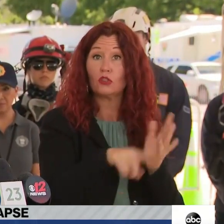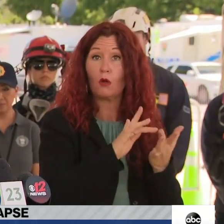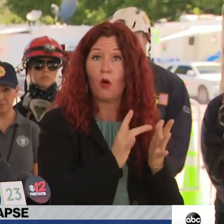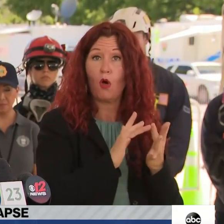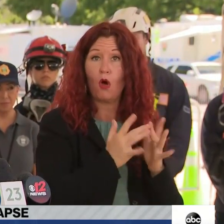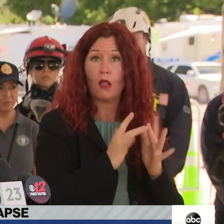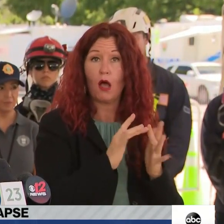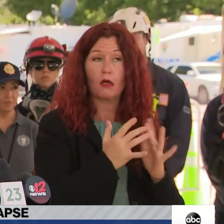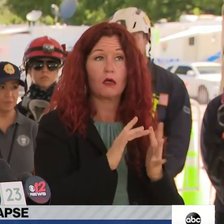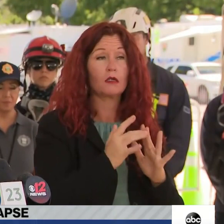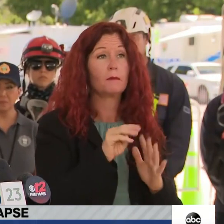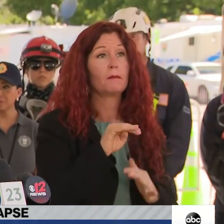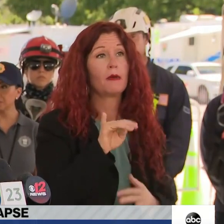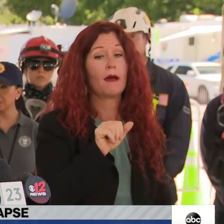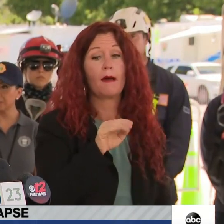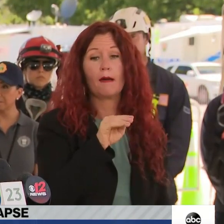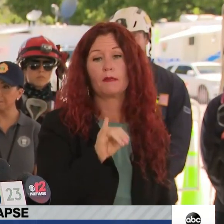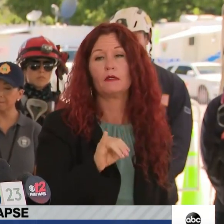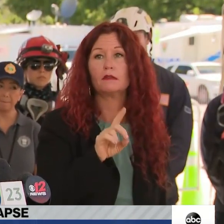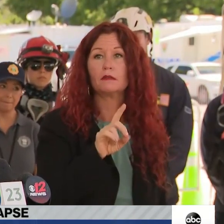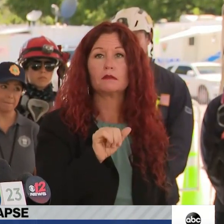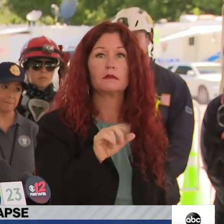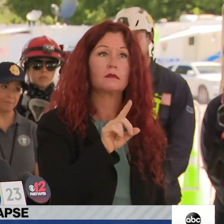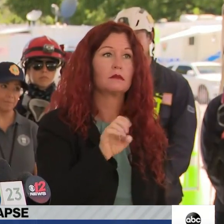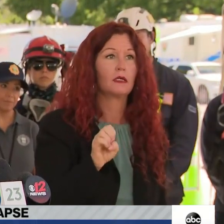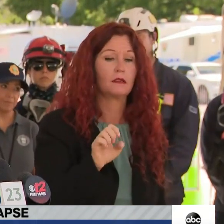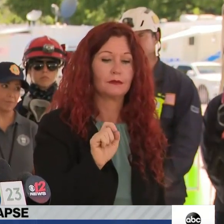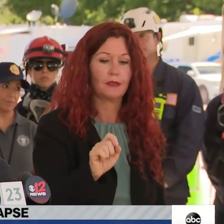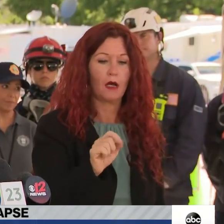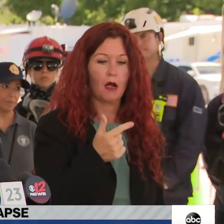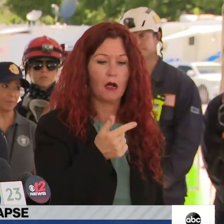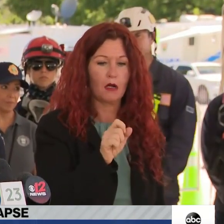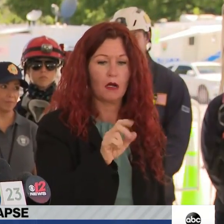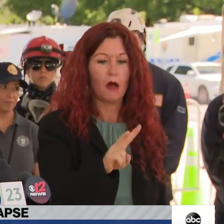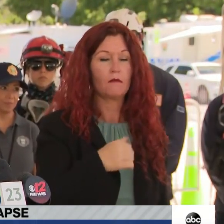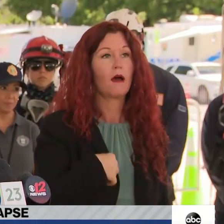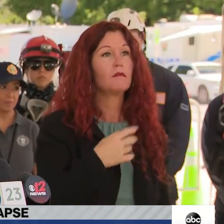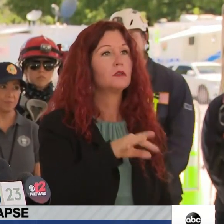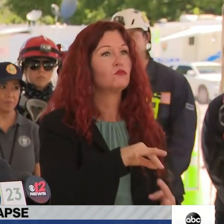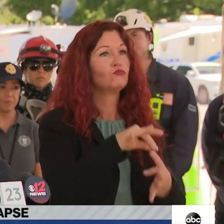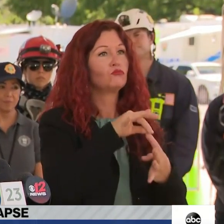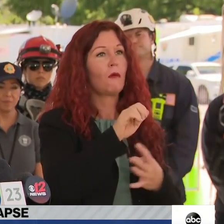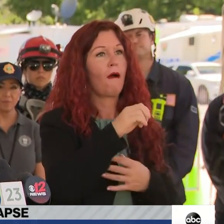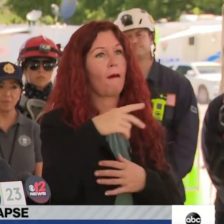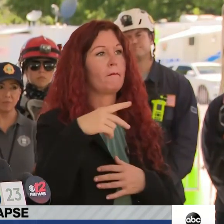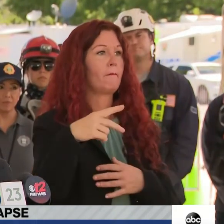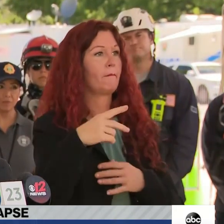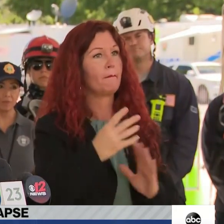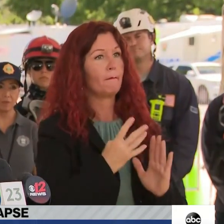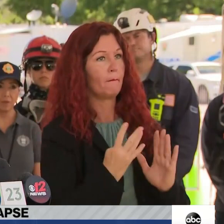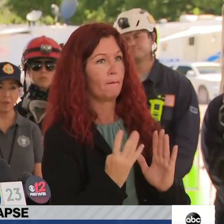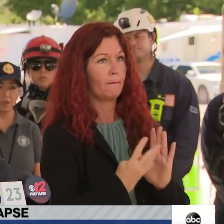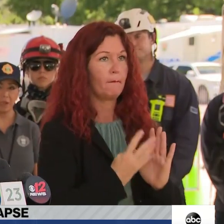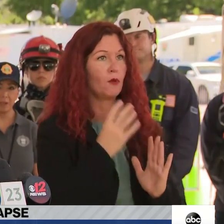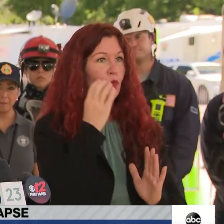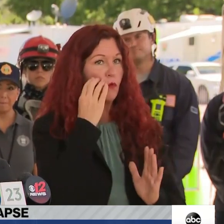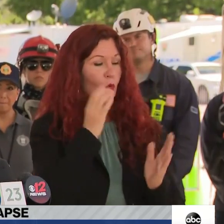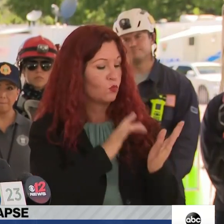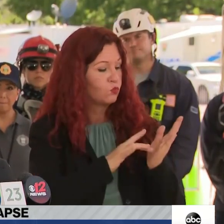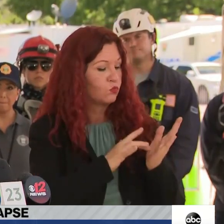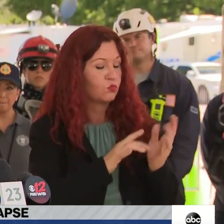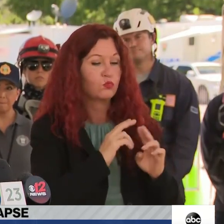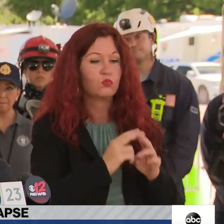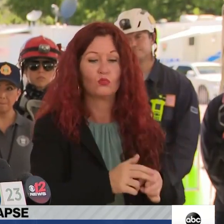miamidade.gov/hurricane and please download the Ready MDC app. If you'd like, as part of our own preparation, we will